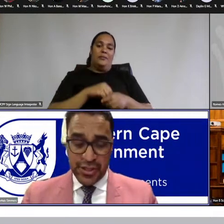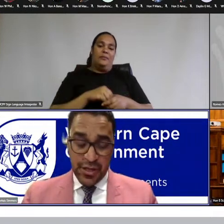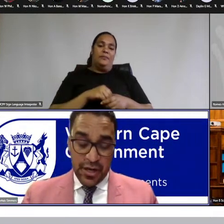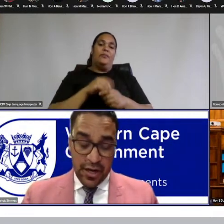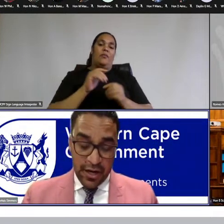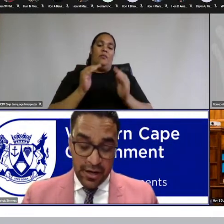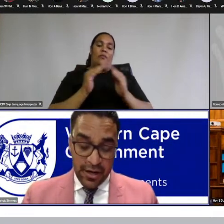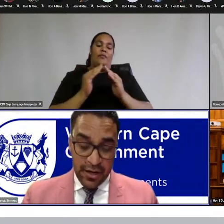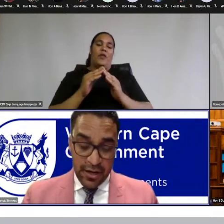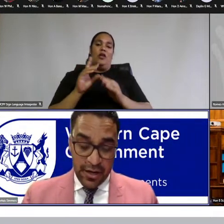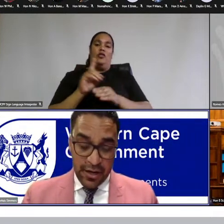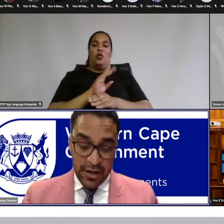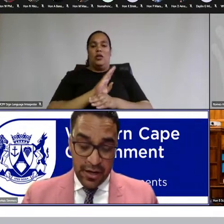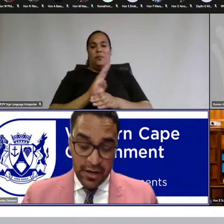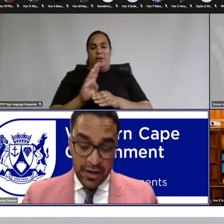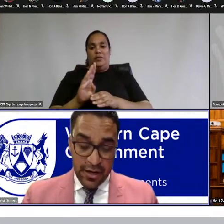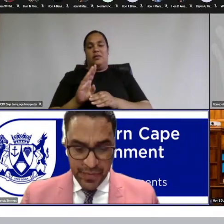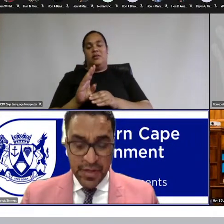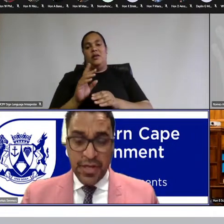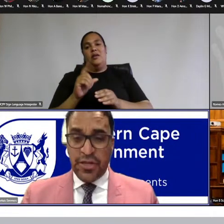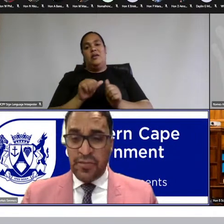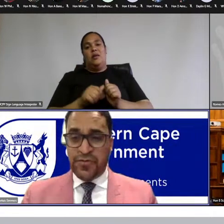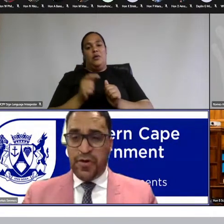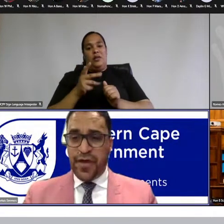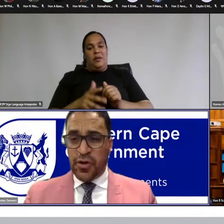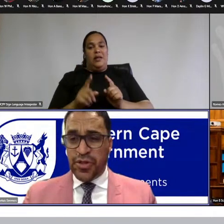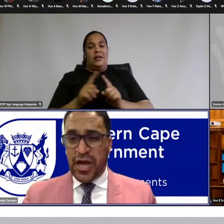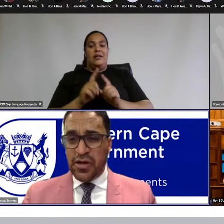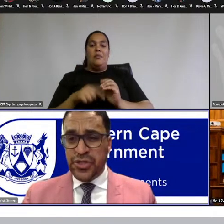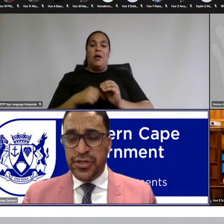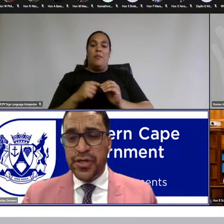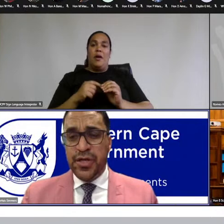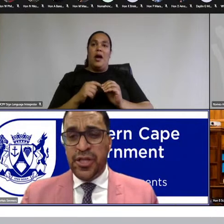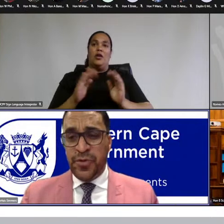demand database, Honourable Deputy Speaker. In terms of